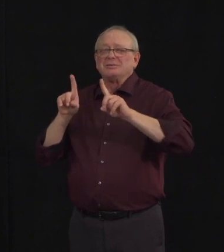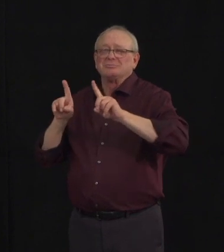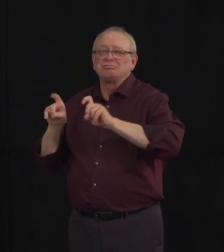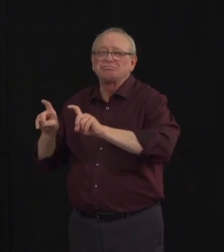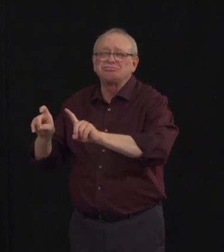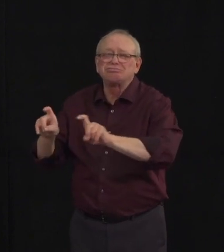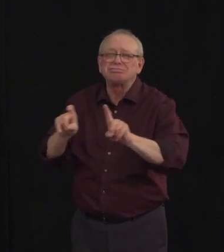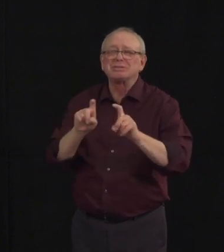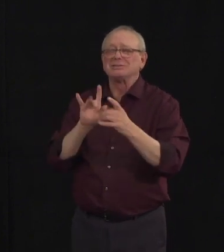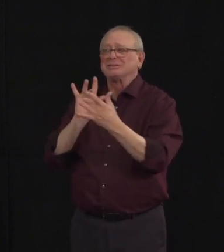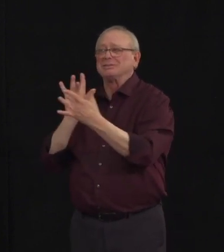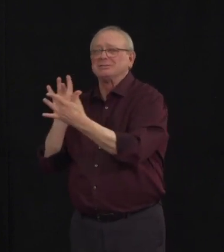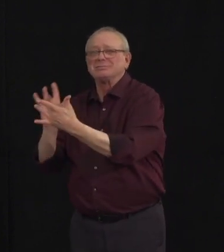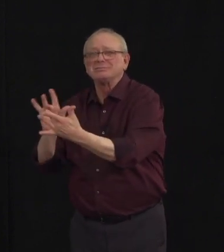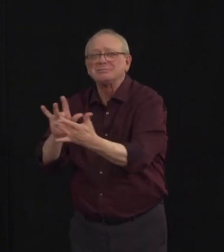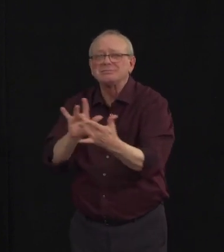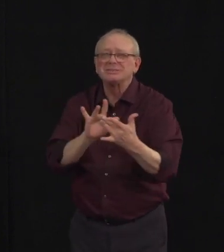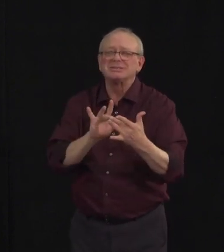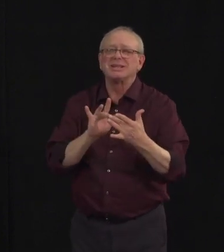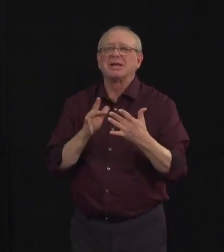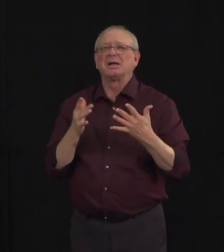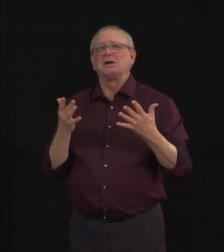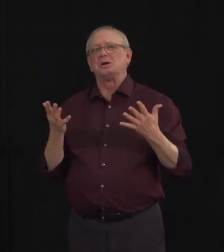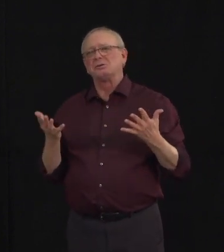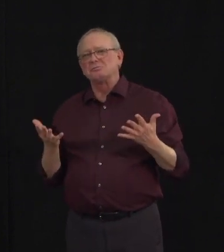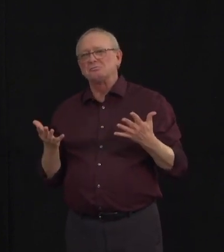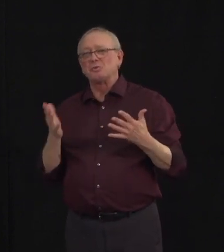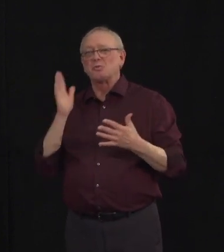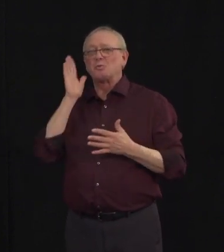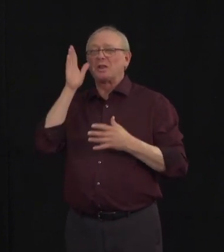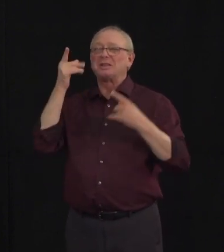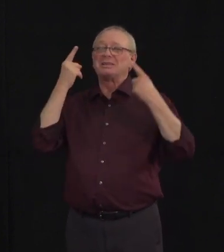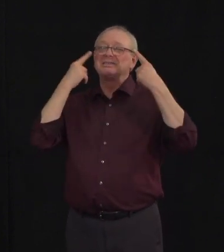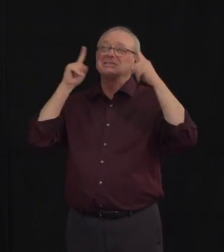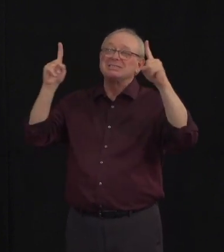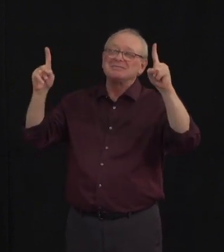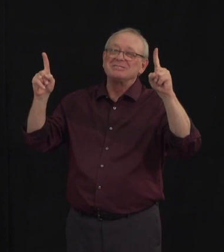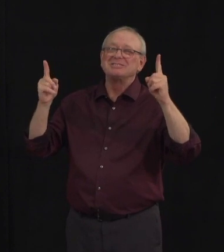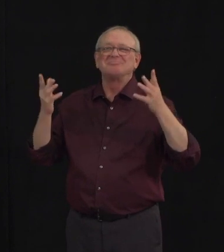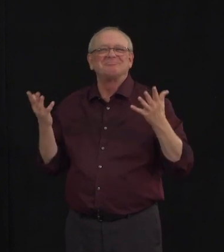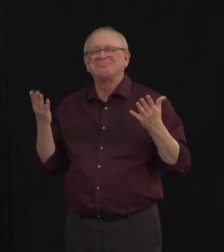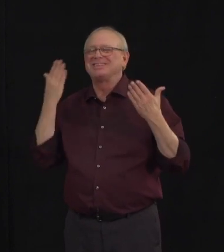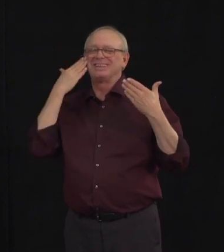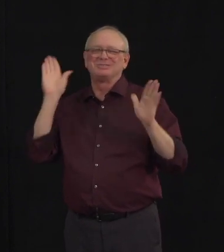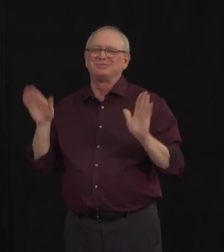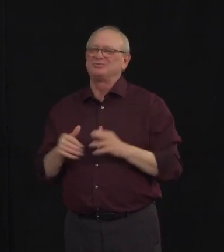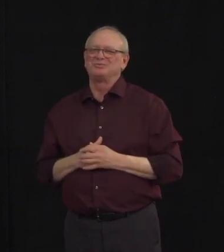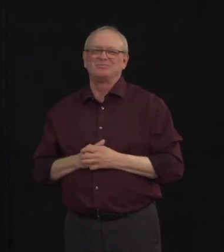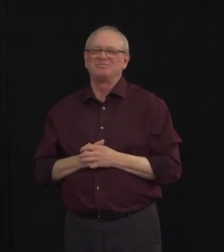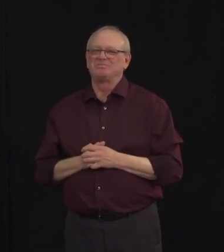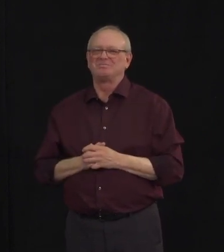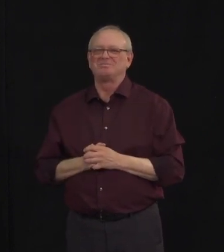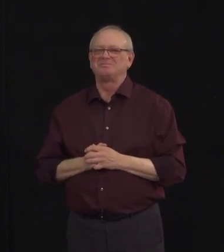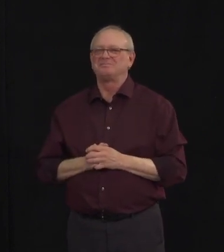tracers. Operator, could you put through the next question, please? Next